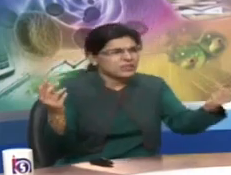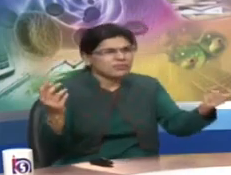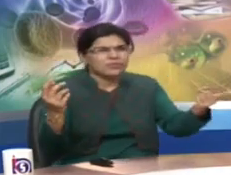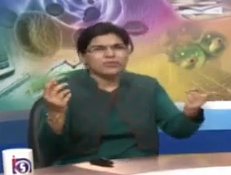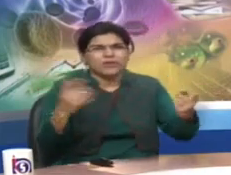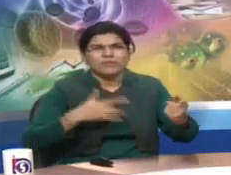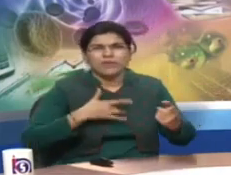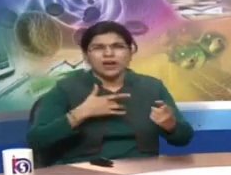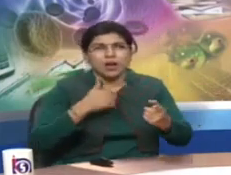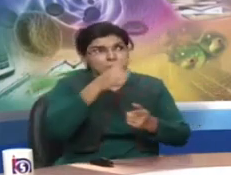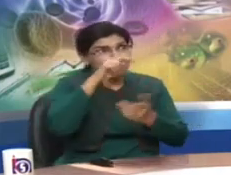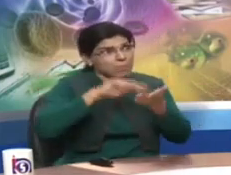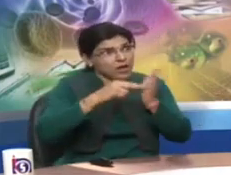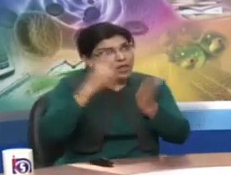Will you believe it?